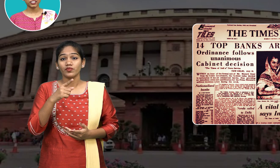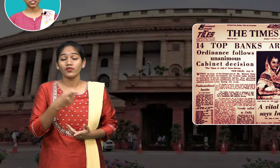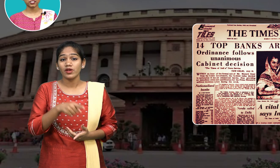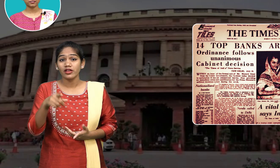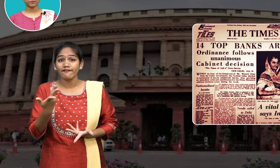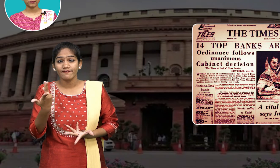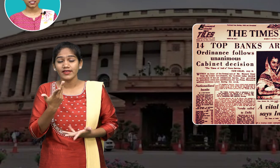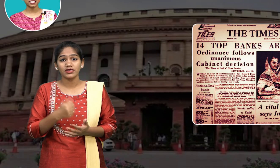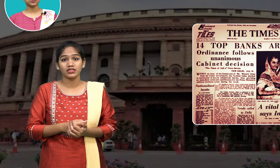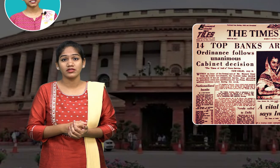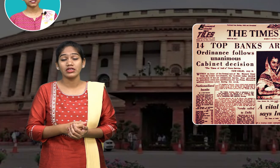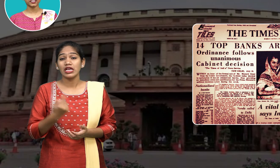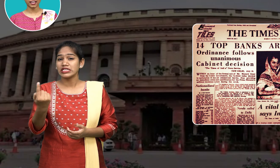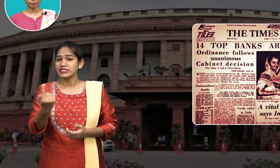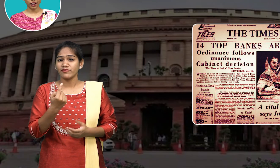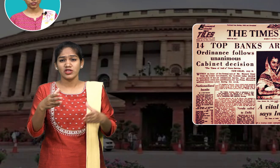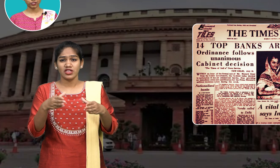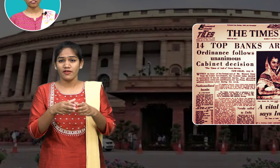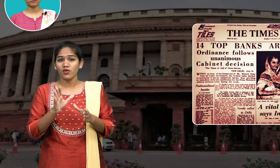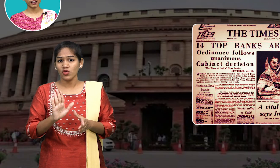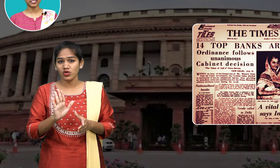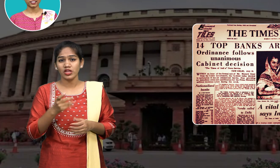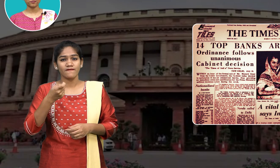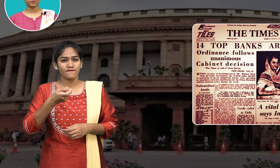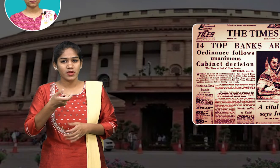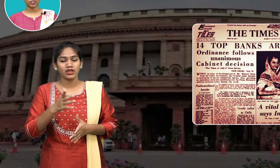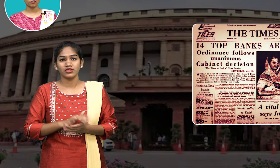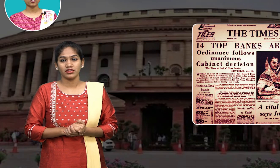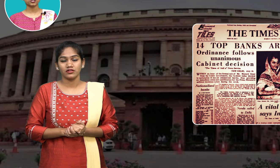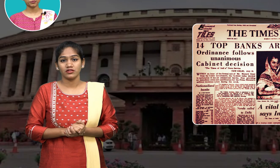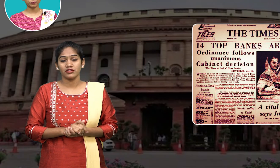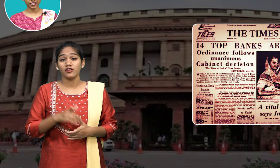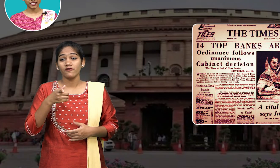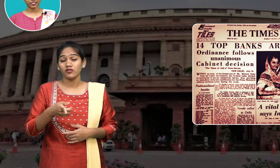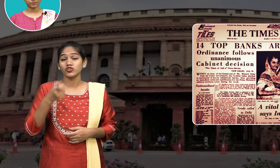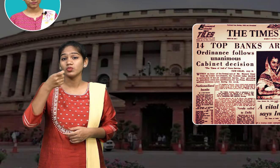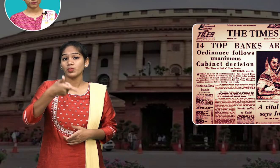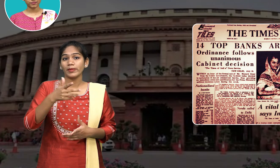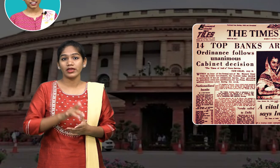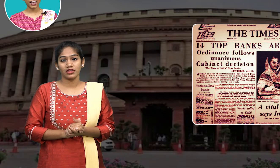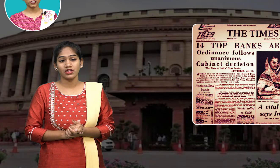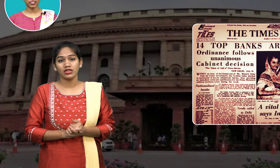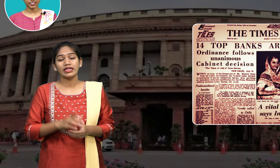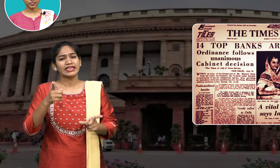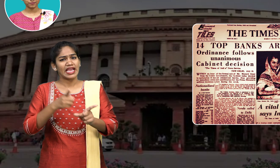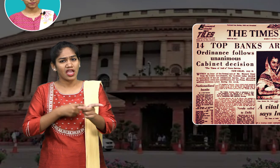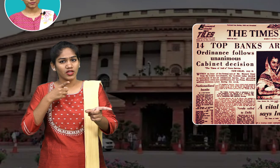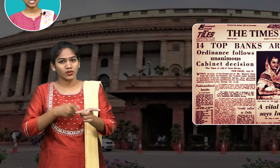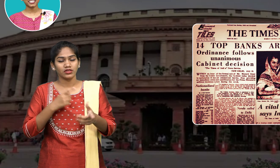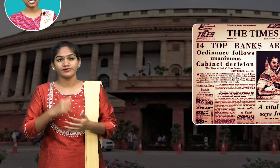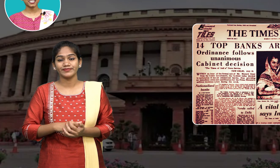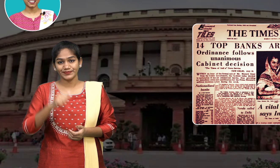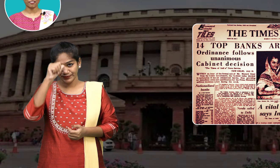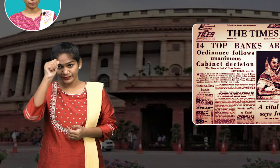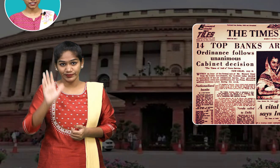by which a specific amount of money was to be paid annually by